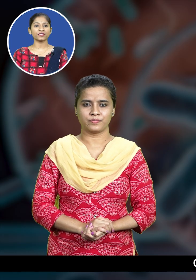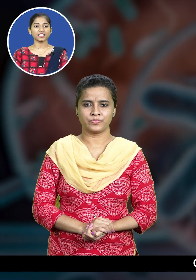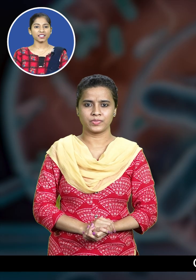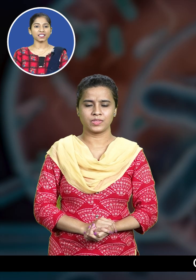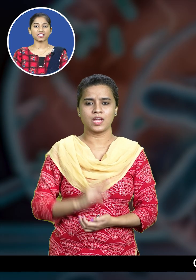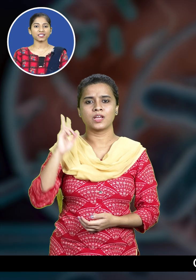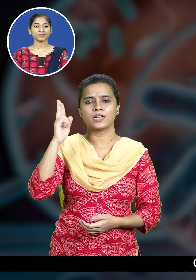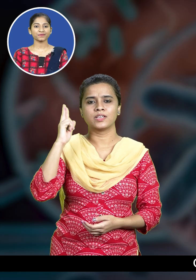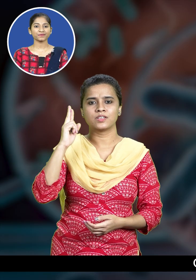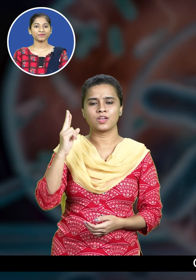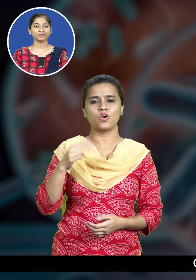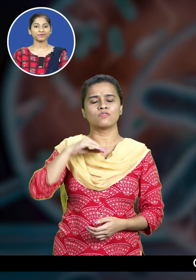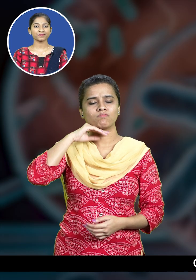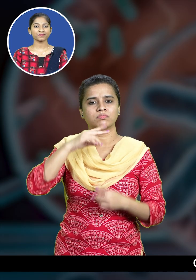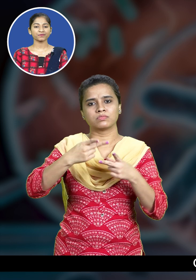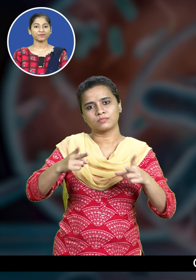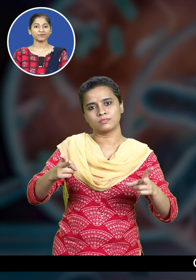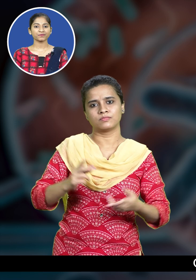Causes of diseases.